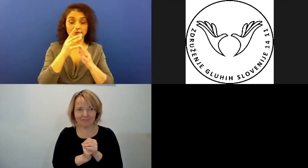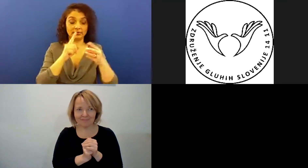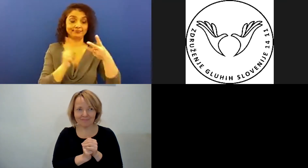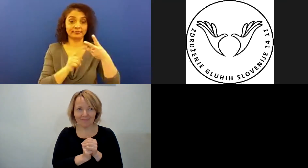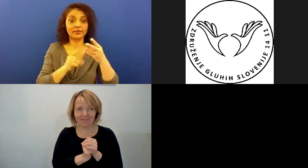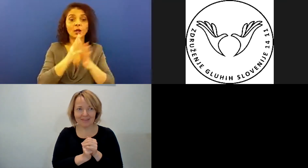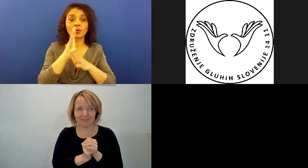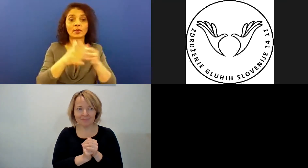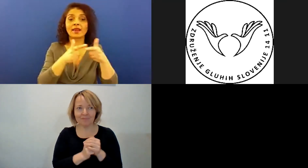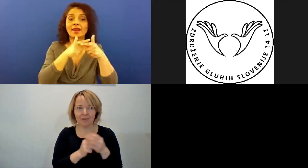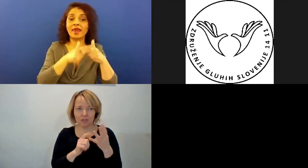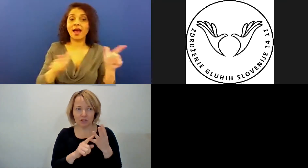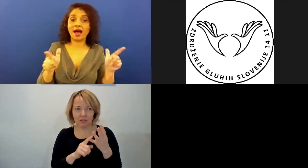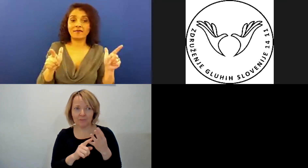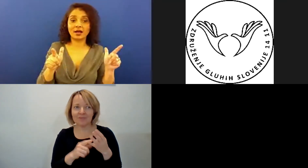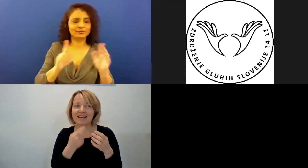traveling people.